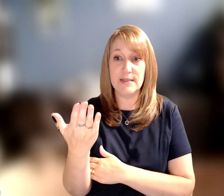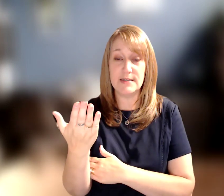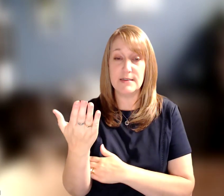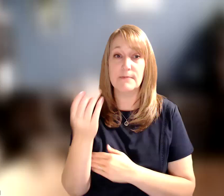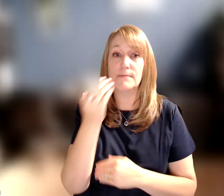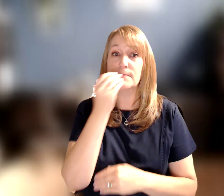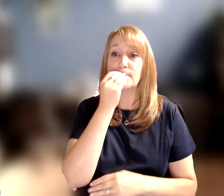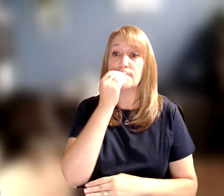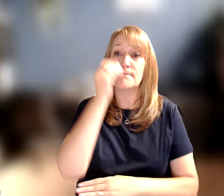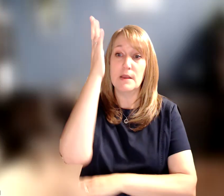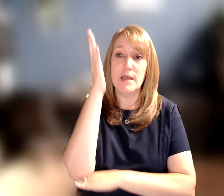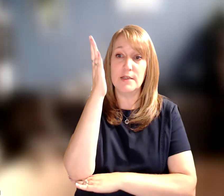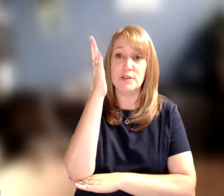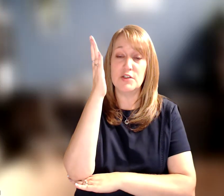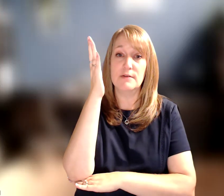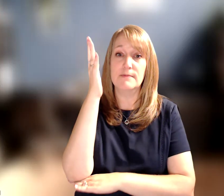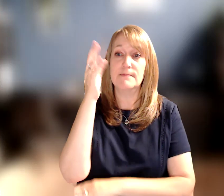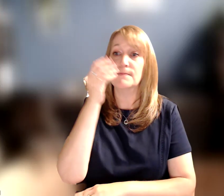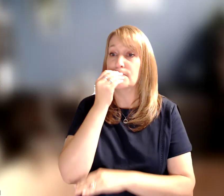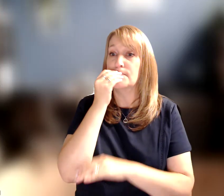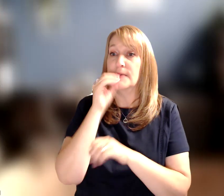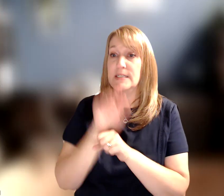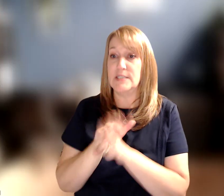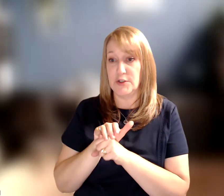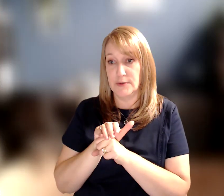breakfast, lunch, and dinner.